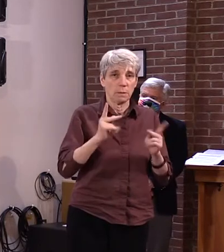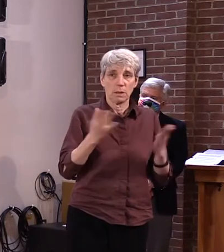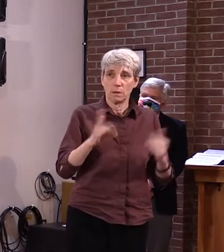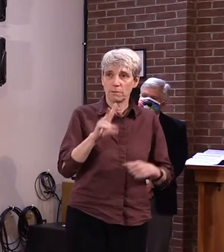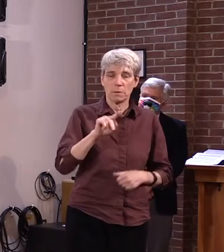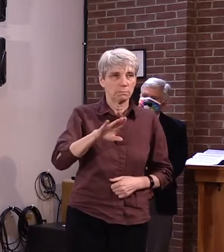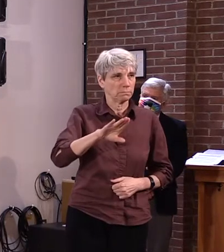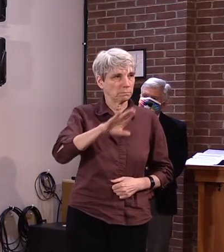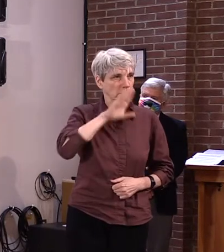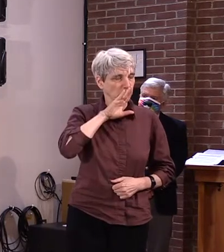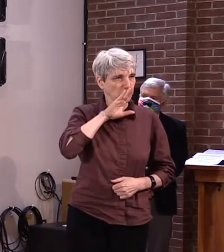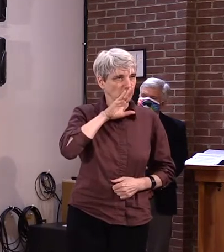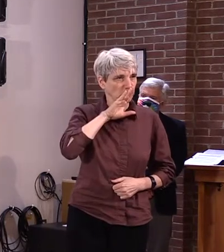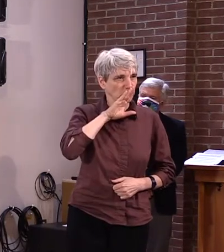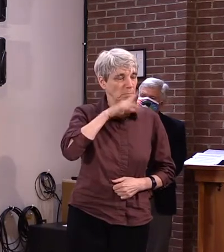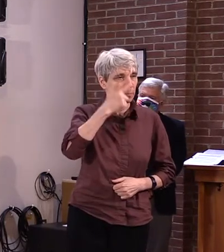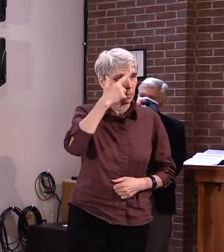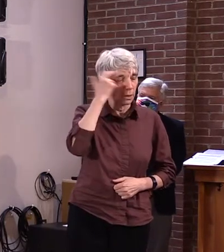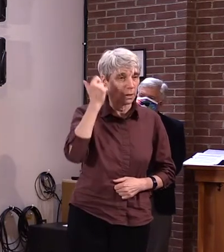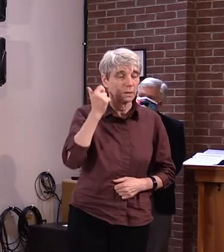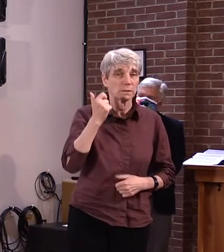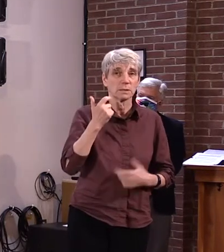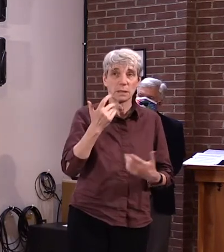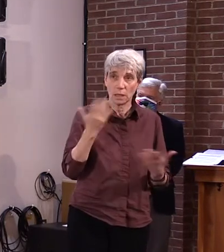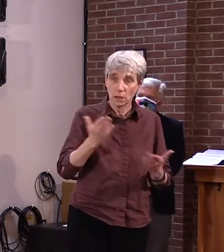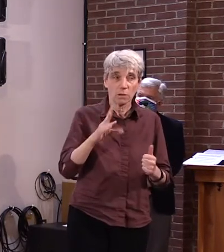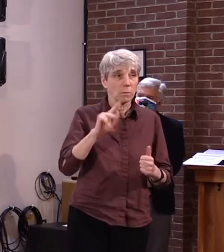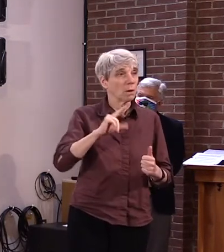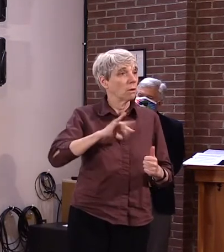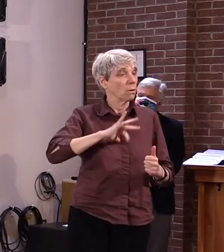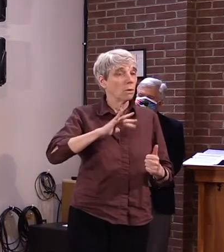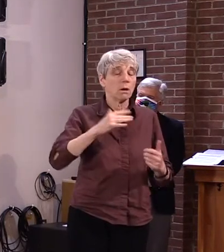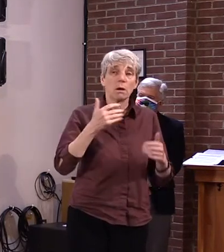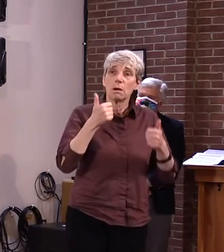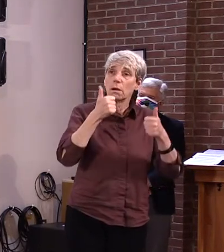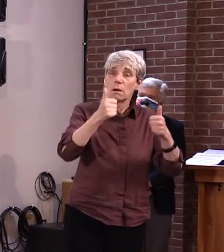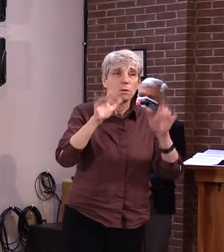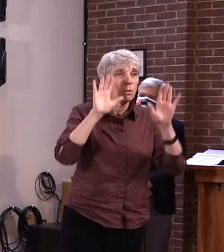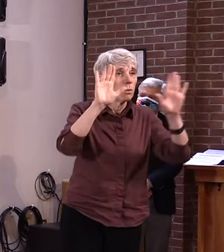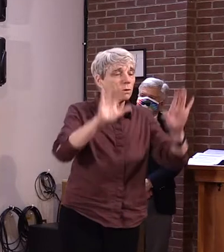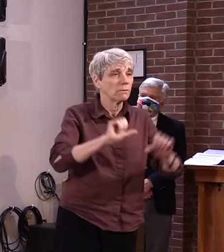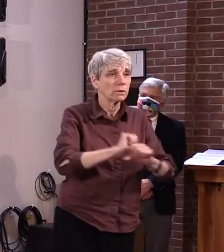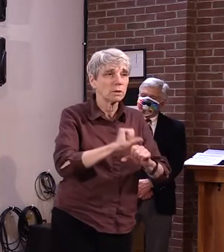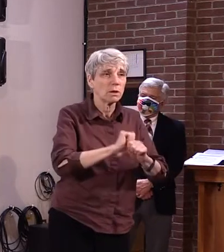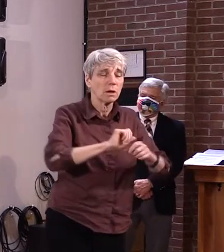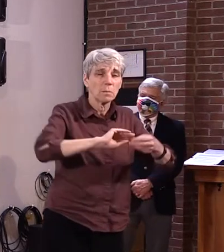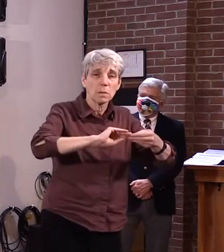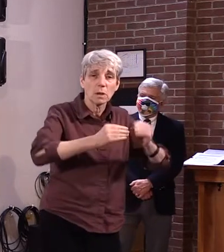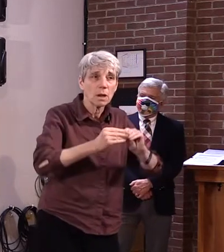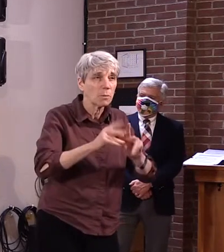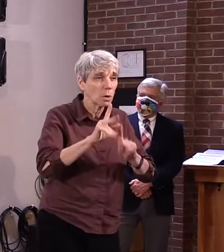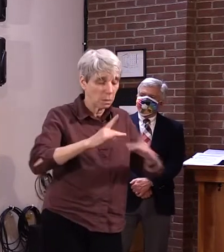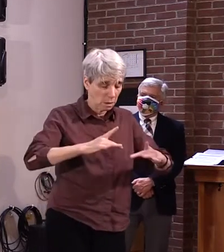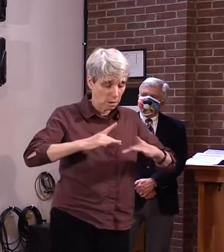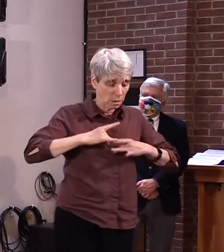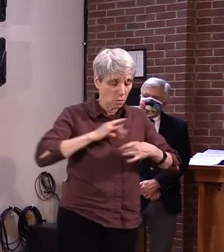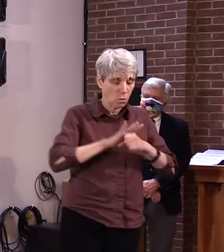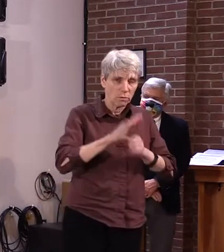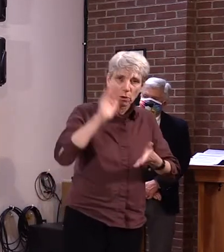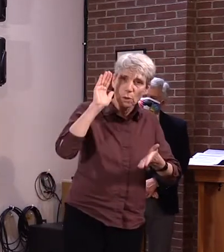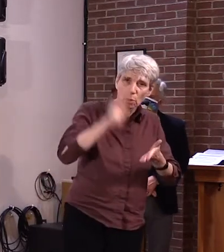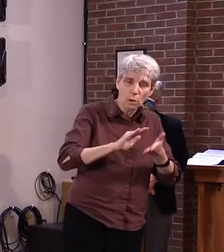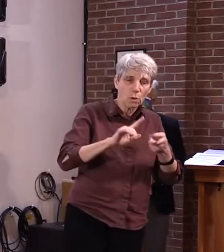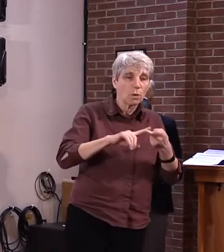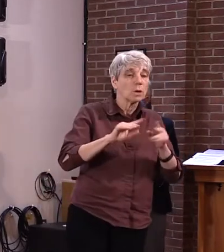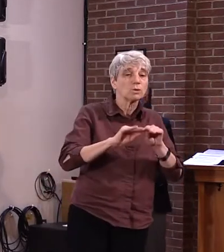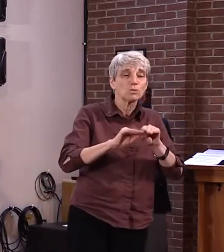state because our low rate of transmission, low case counts here in Vermont, and